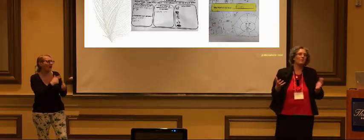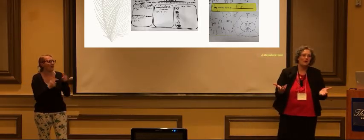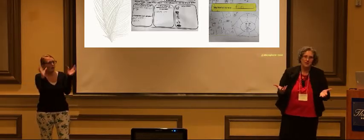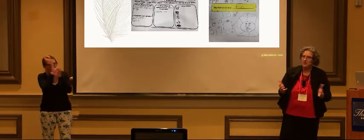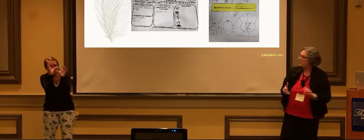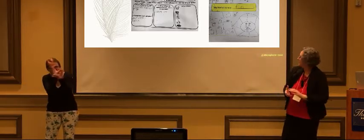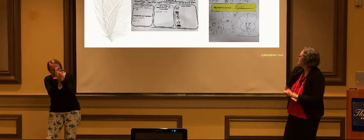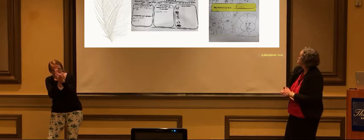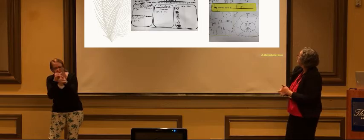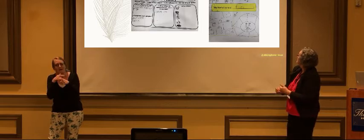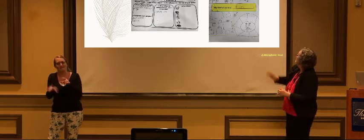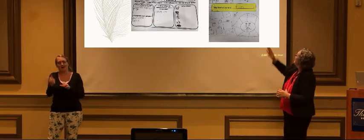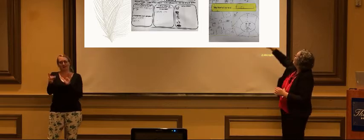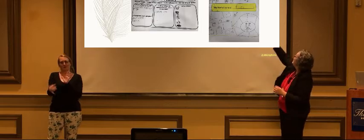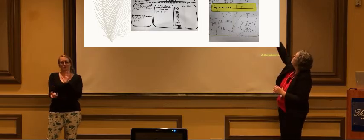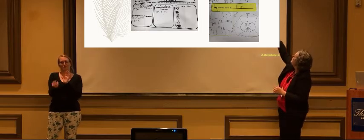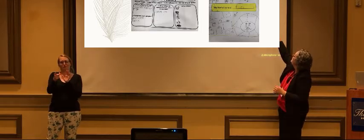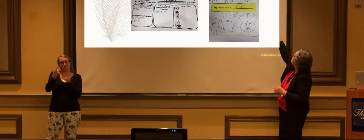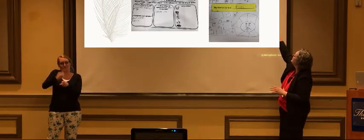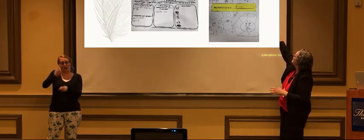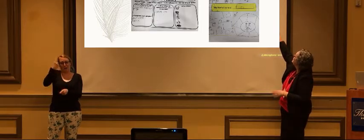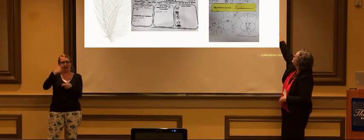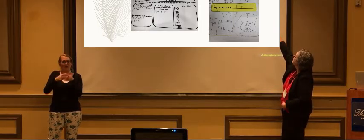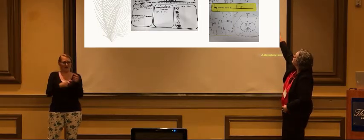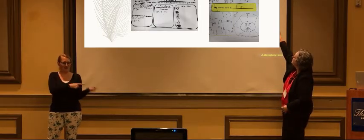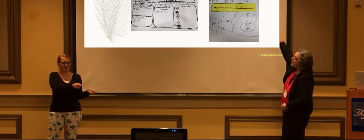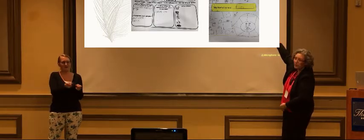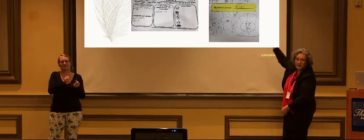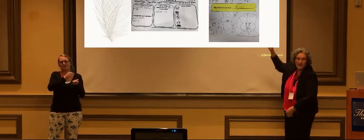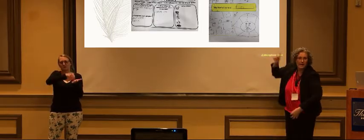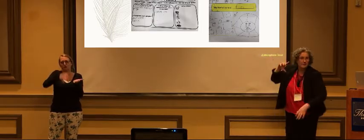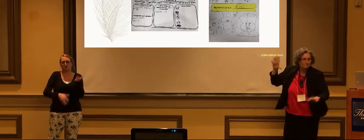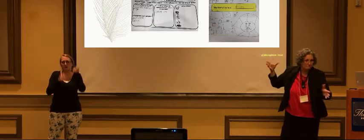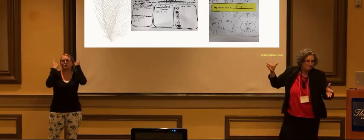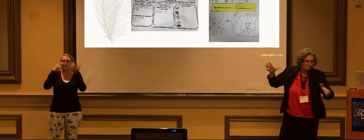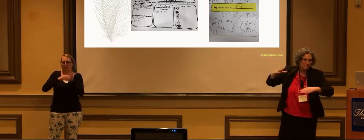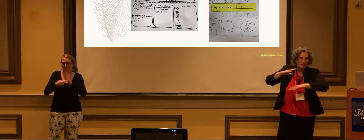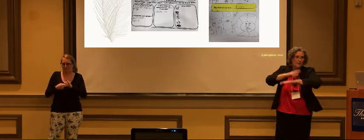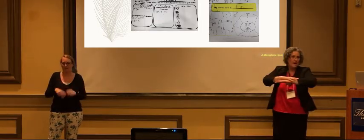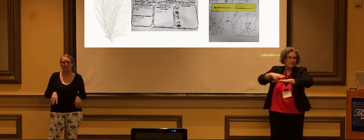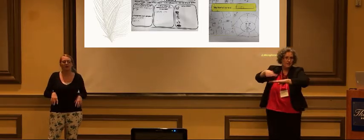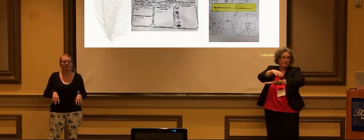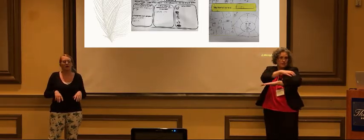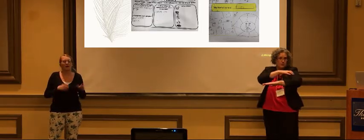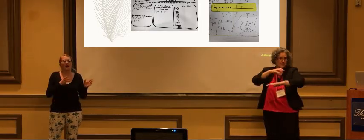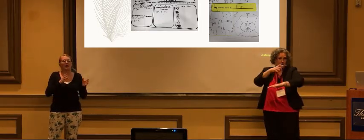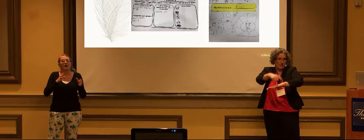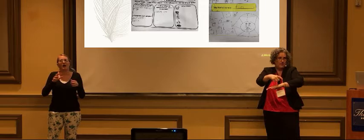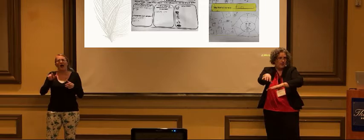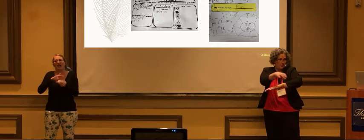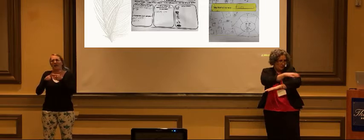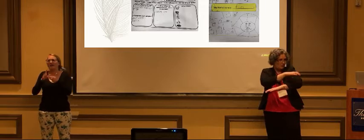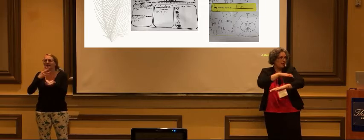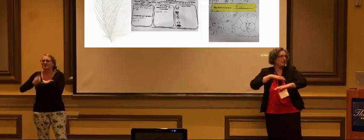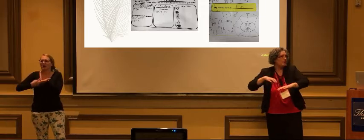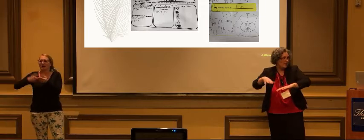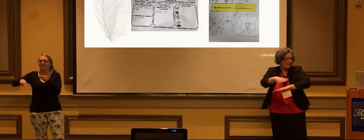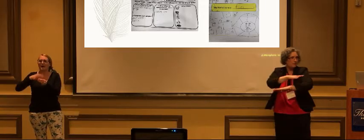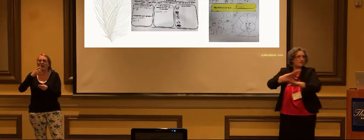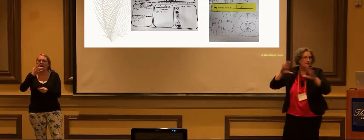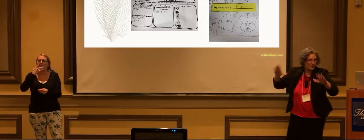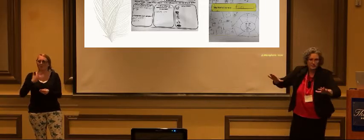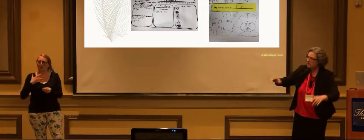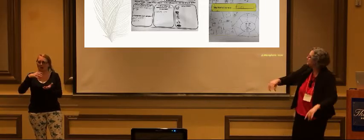understood what a piñata was. The second one relates to her birthday cake. I think, you know, we're sitting on the table and there's